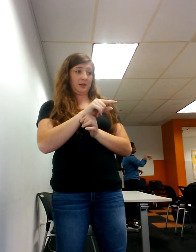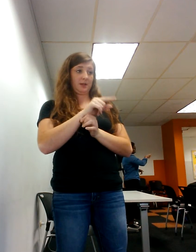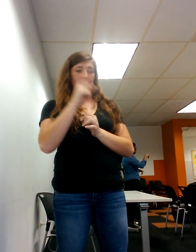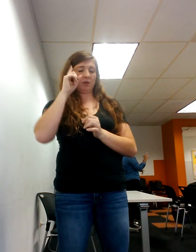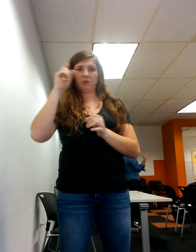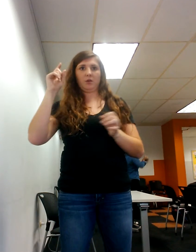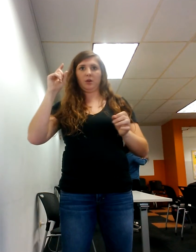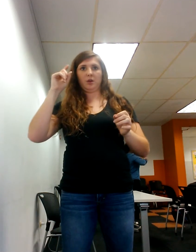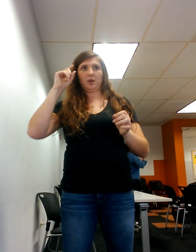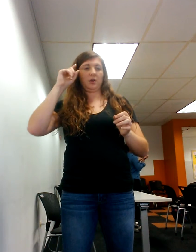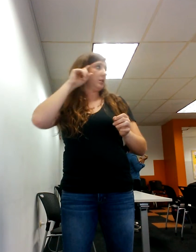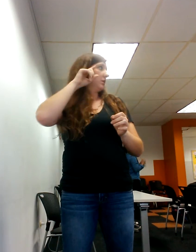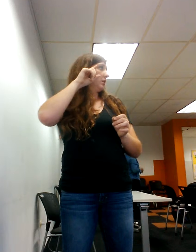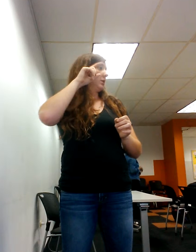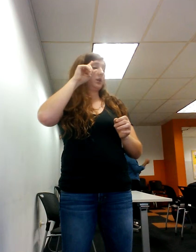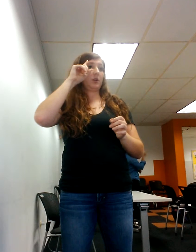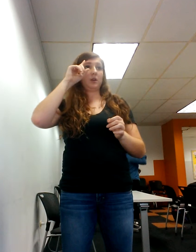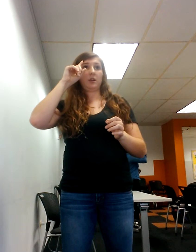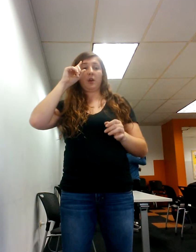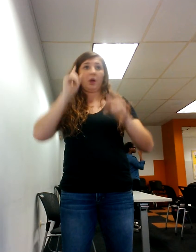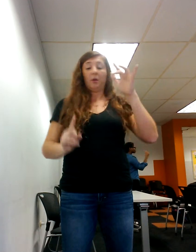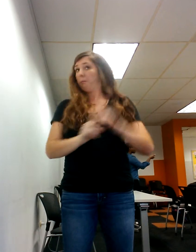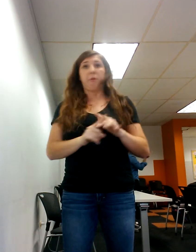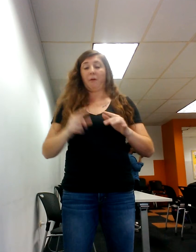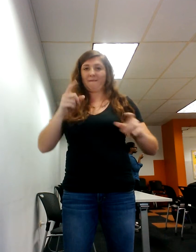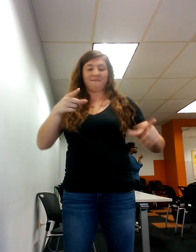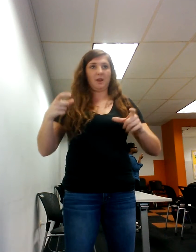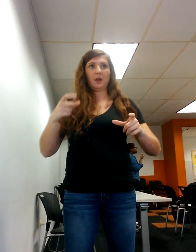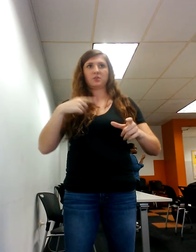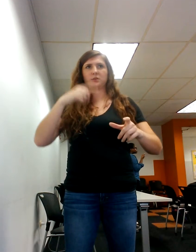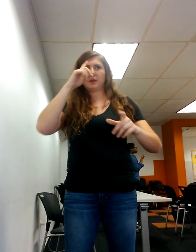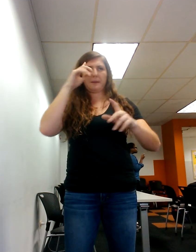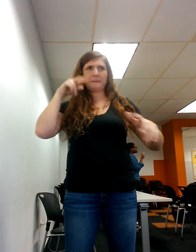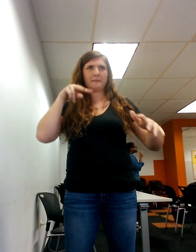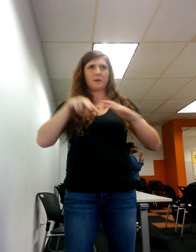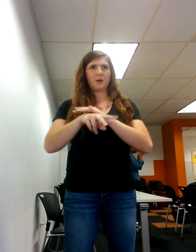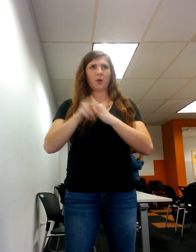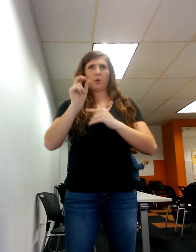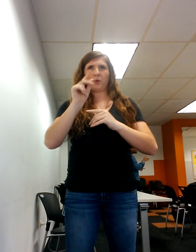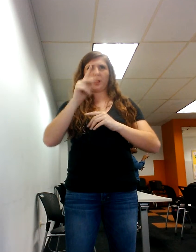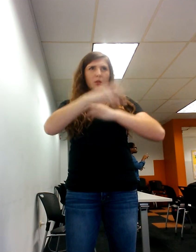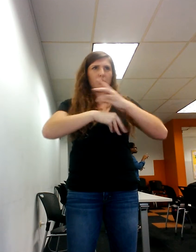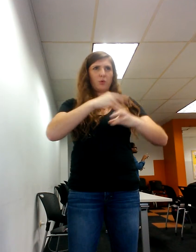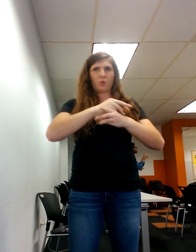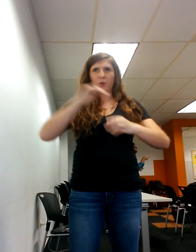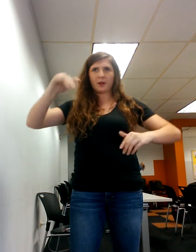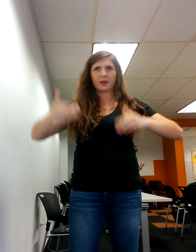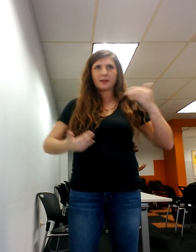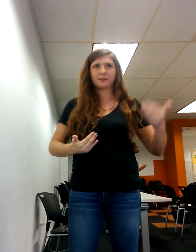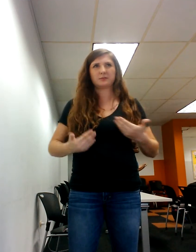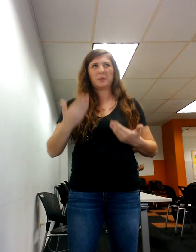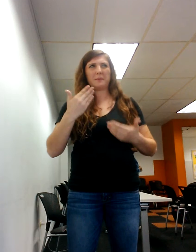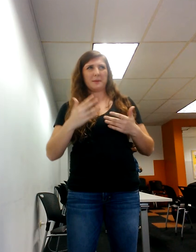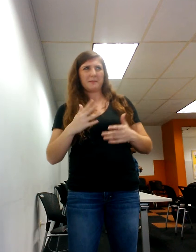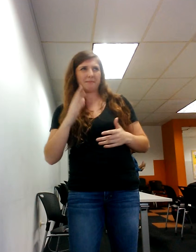automatically should start predicting. Okay, so I was talking about the universe. It's an introduction, so we're probably going to talk about